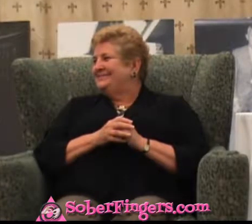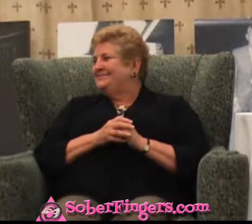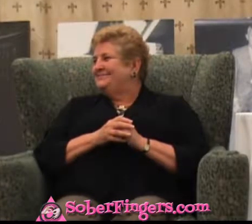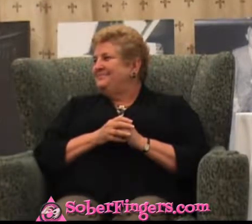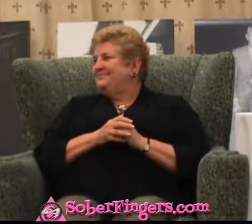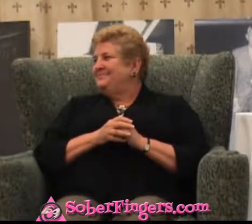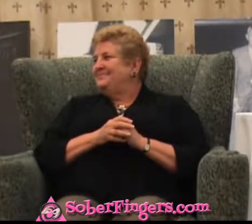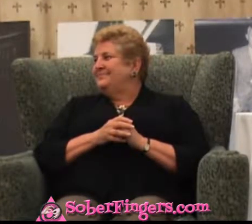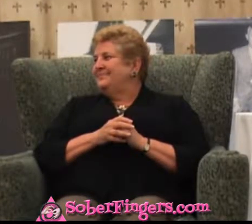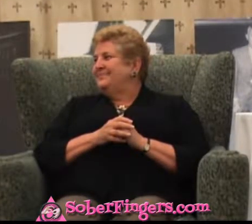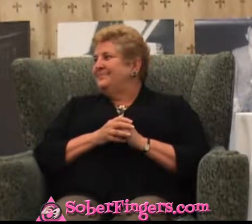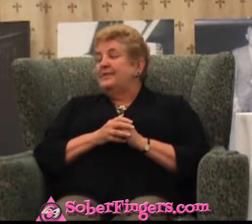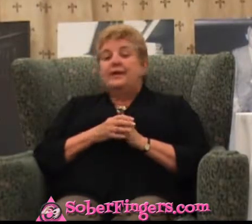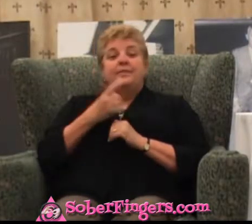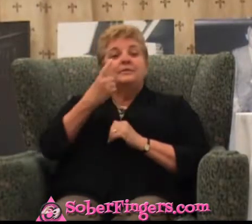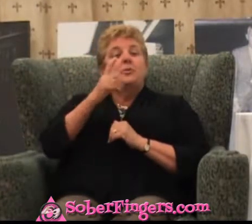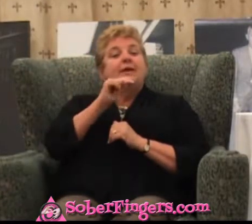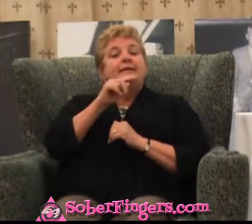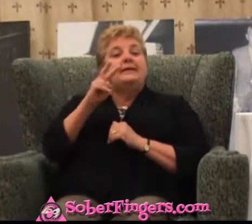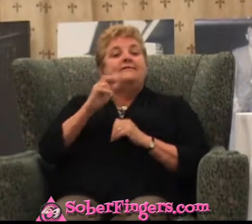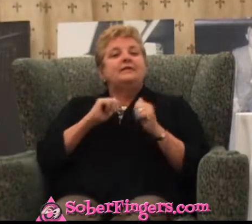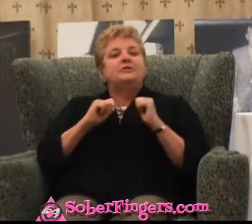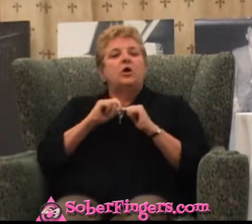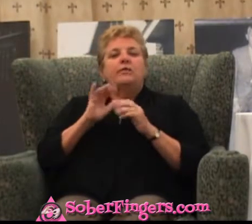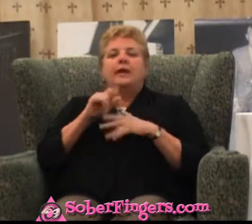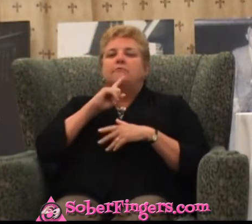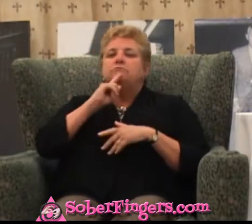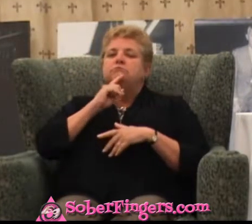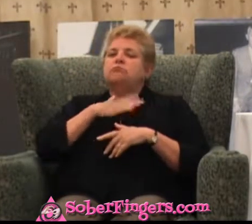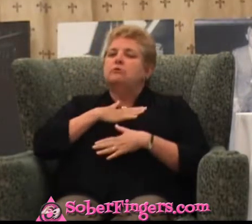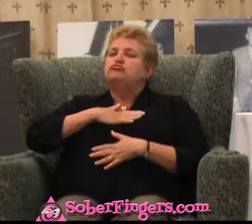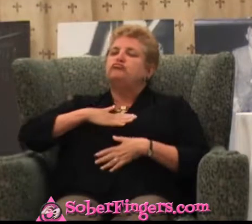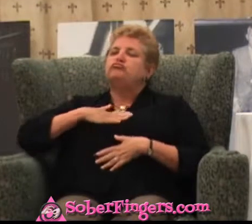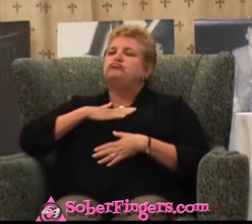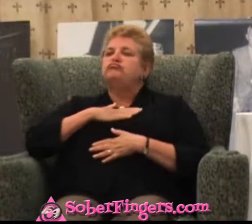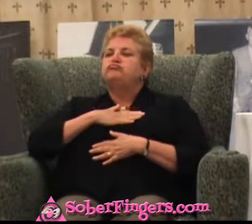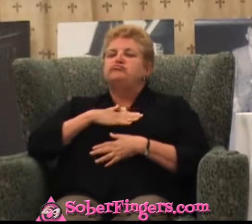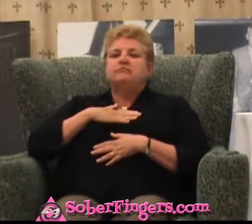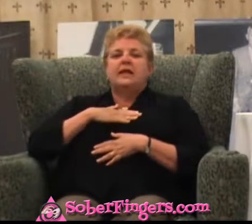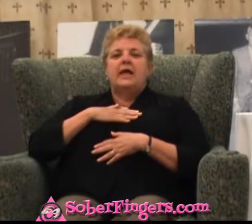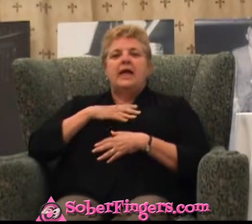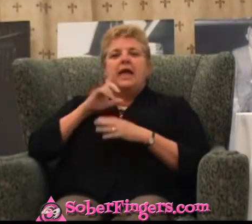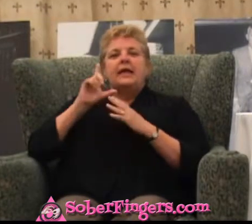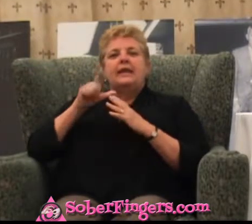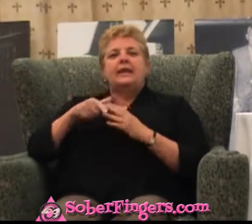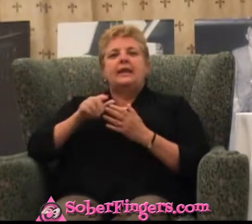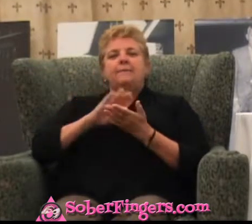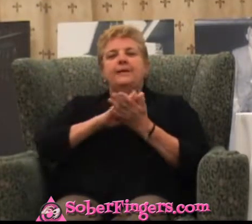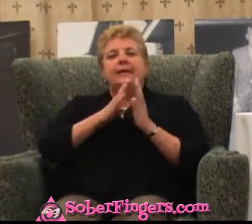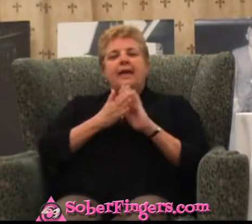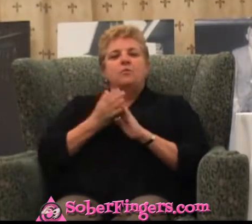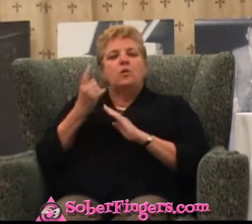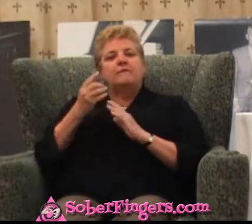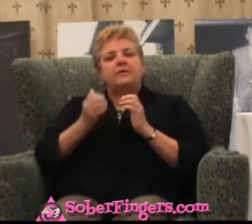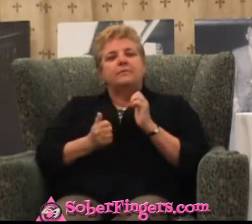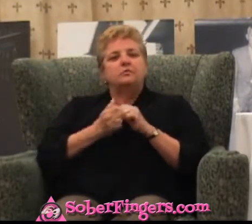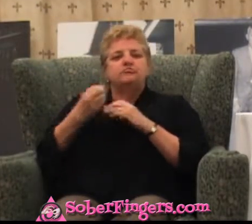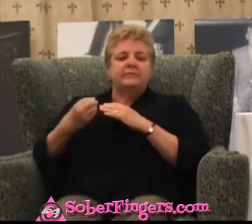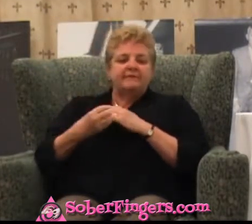There was one television show that I gravitated to that later became one of the guiding forces in my life. Some of you guys